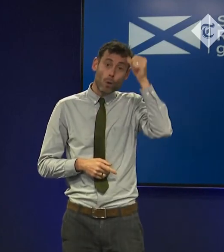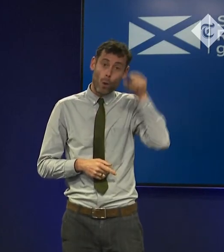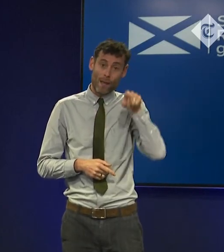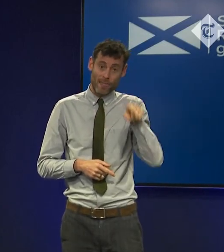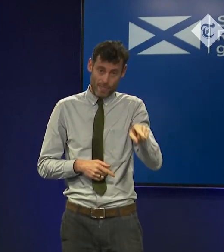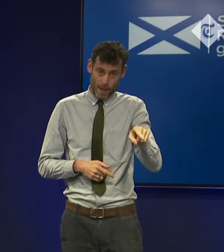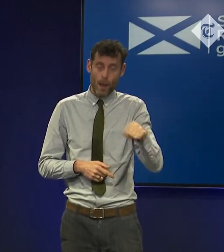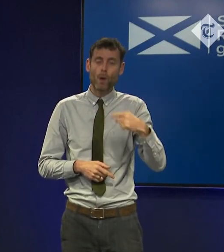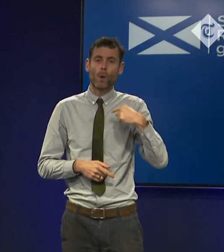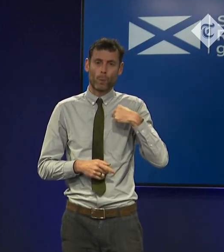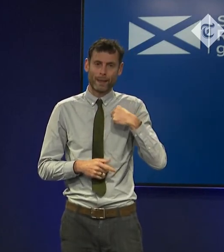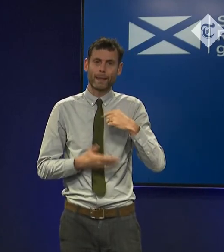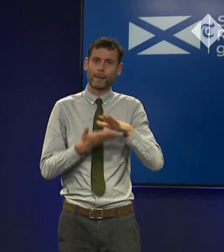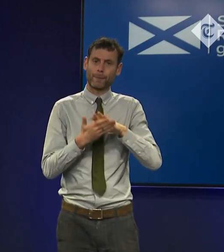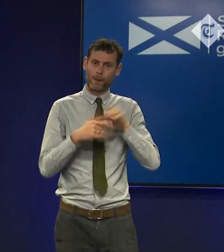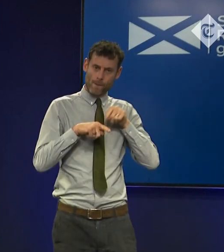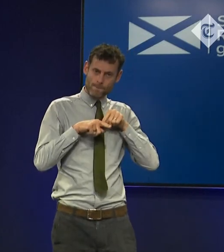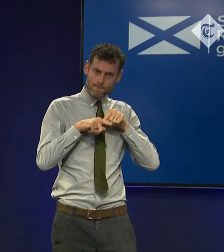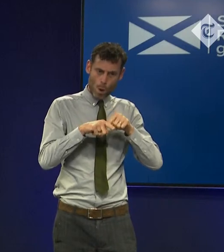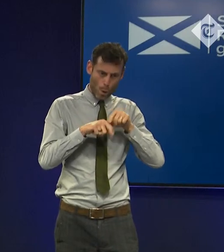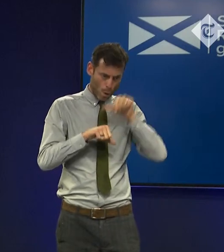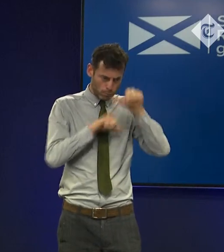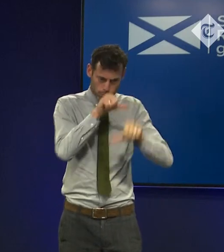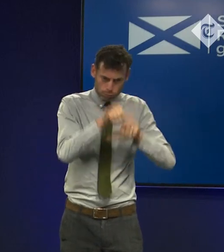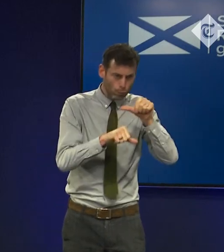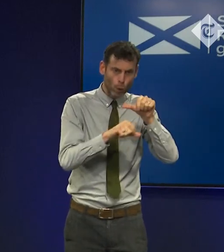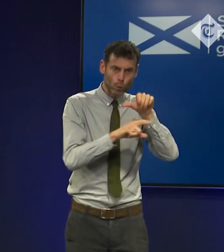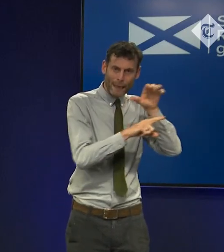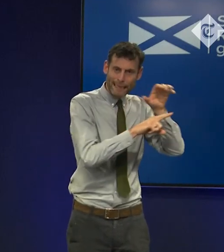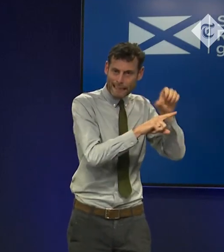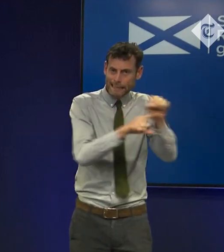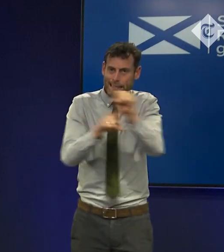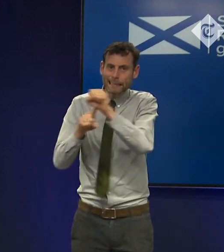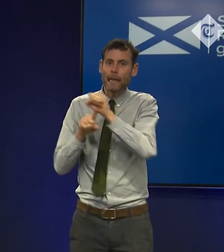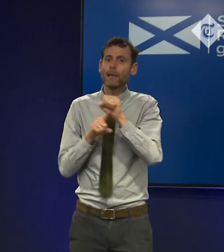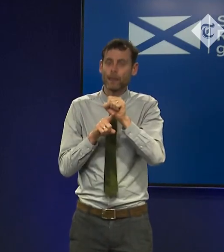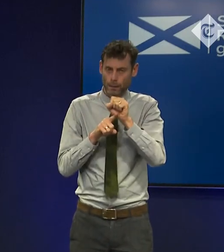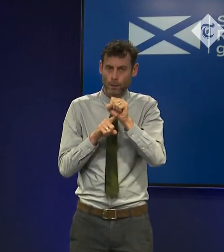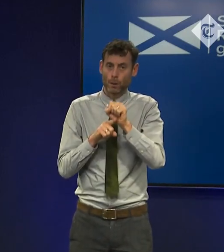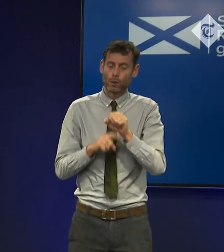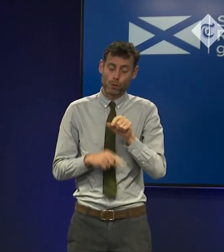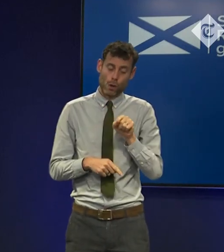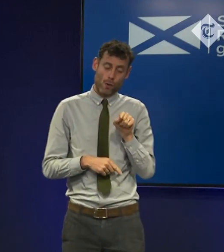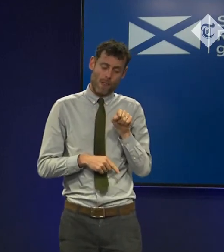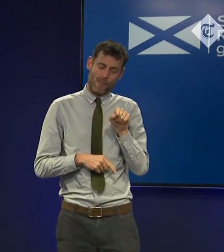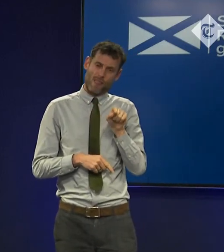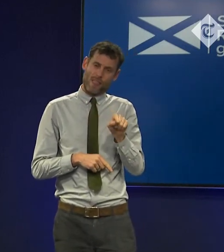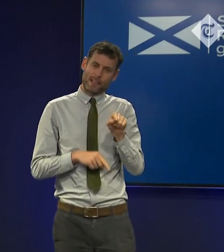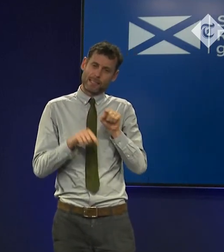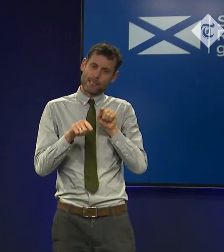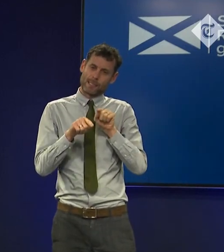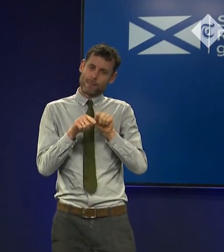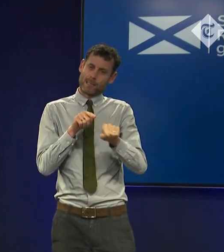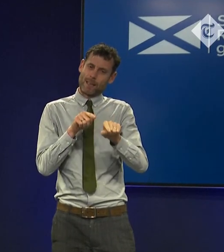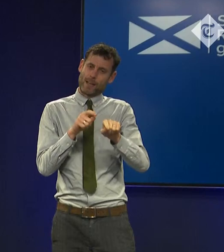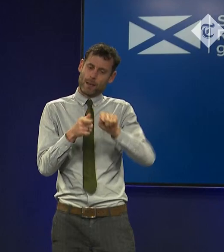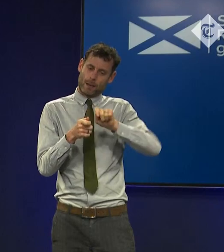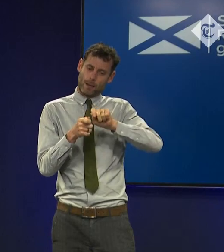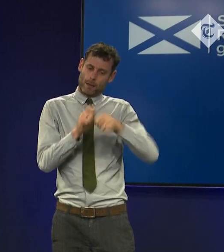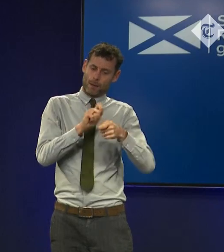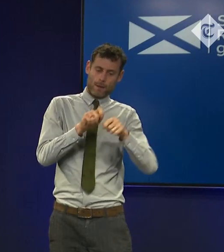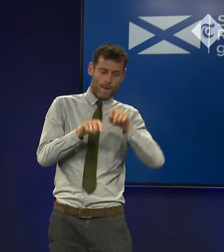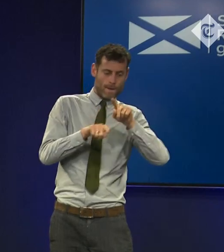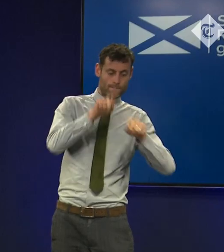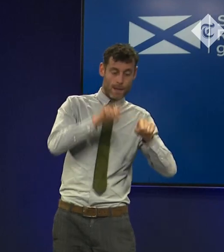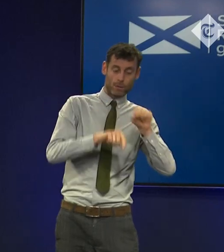prioritise these samples for genomic sequencing as well. So that is one of the quirks of this particular variant that we can use to our